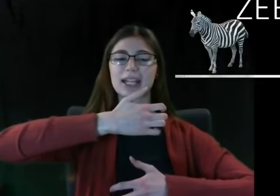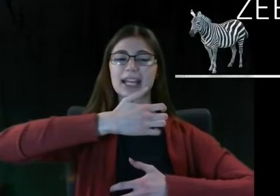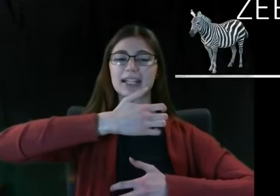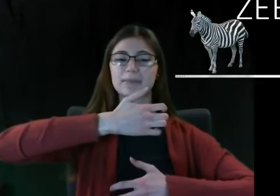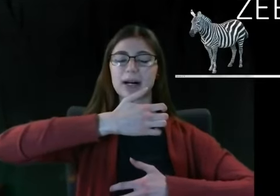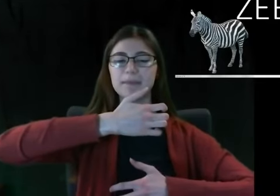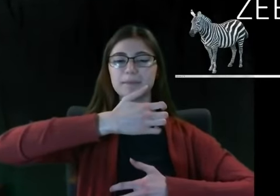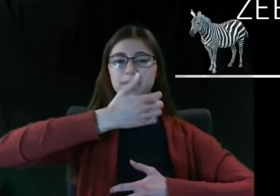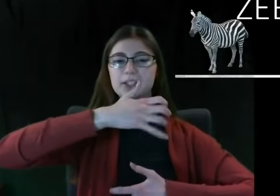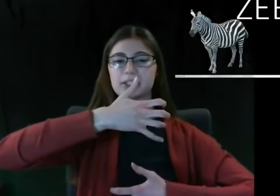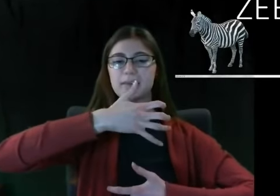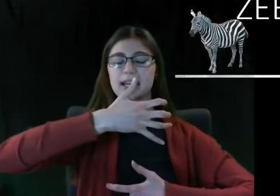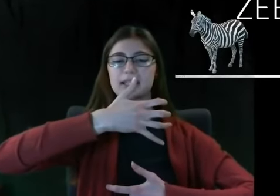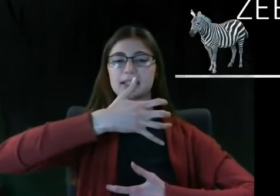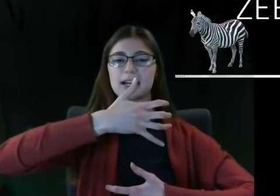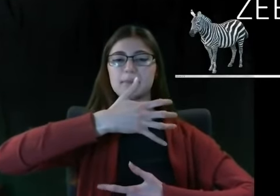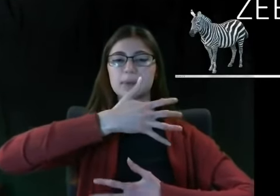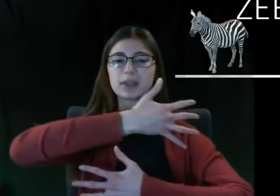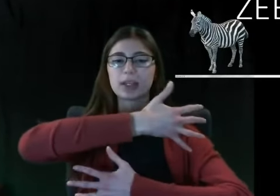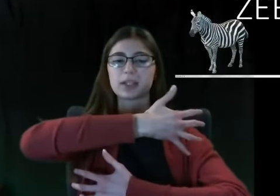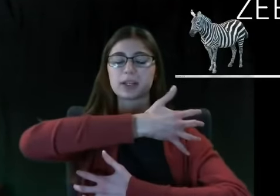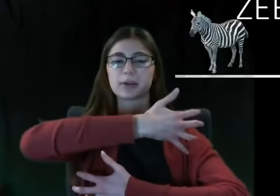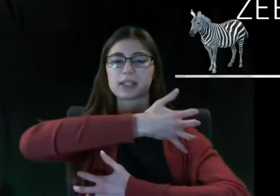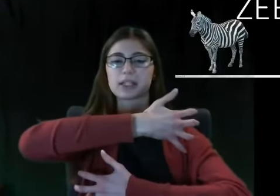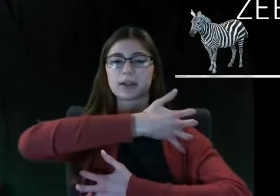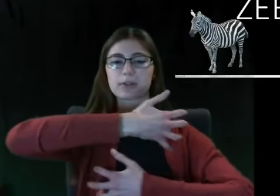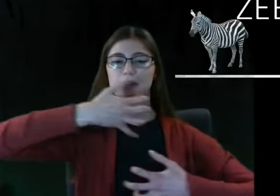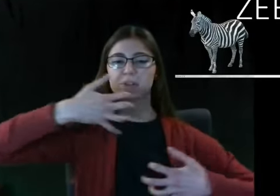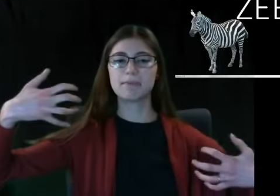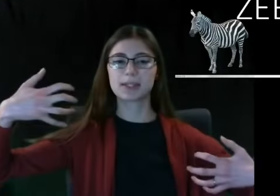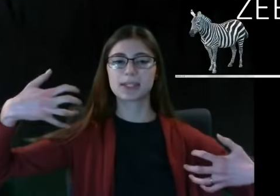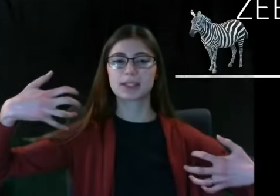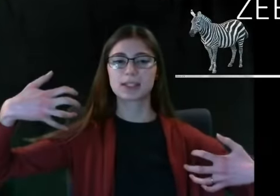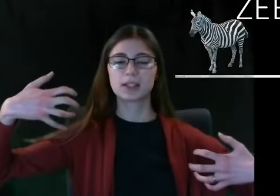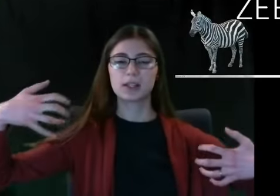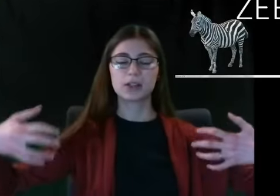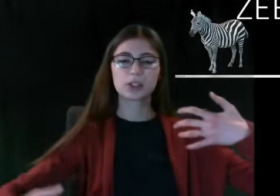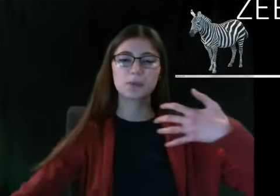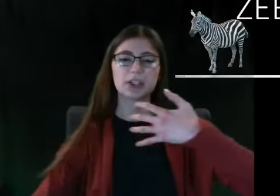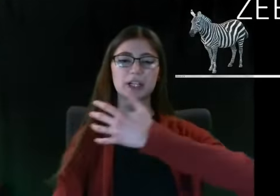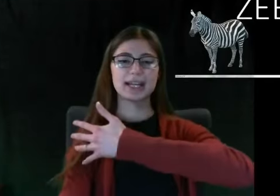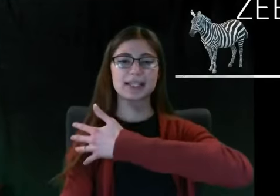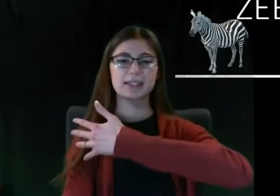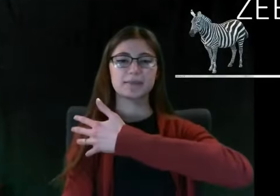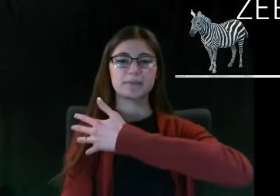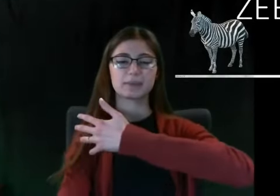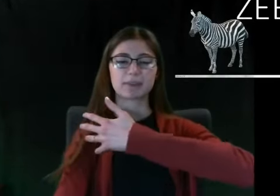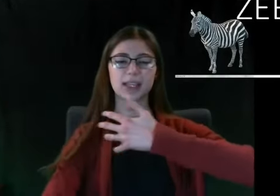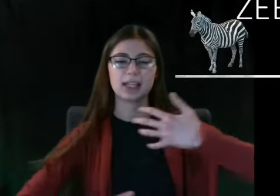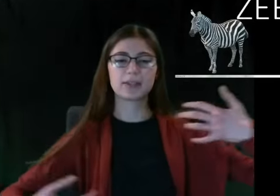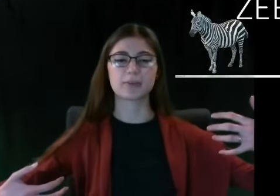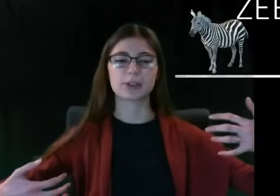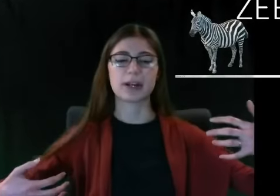on the bottom, your dominant hand on top. You're going to go stripes, switch your hands, and do some stripes